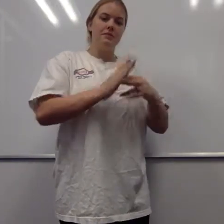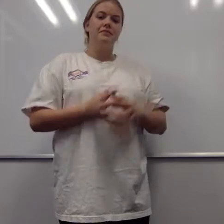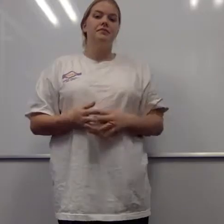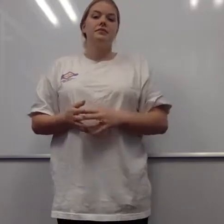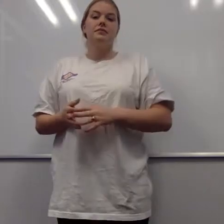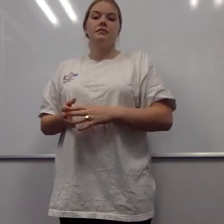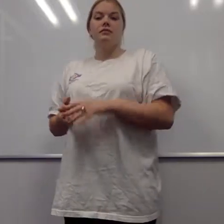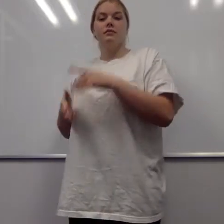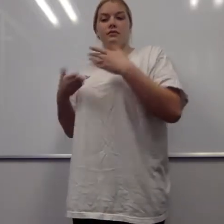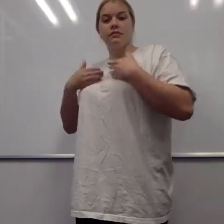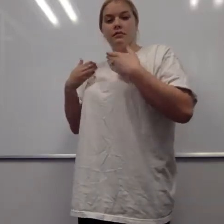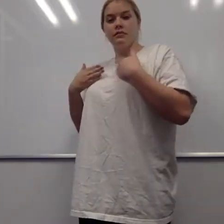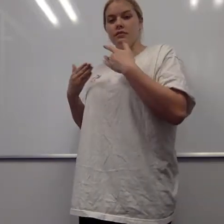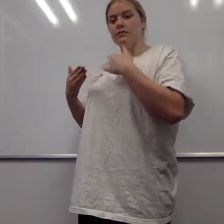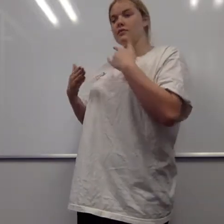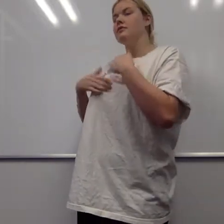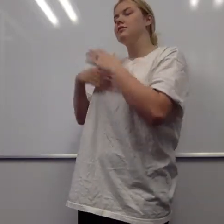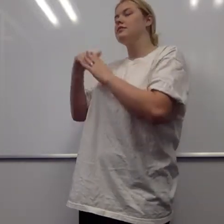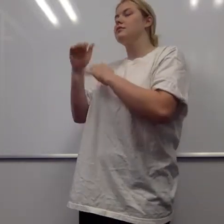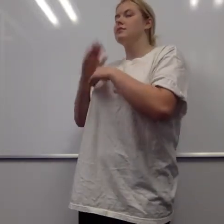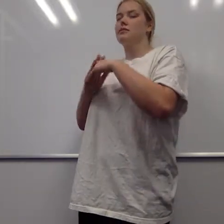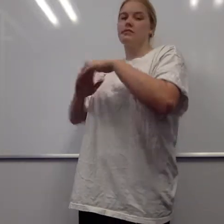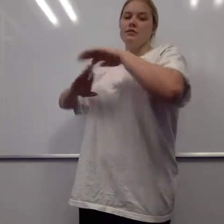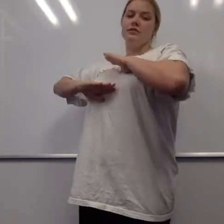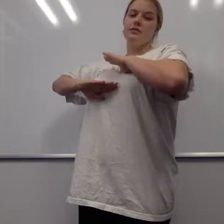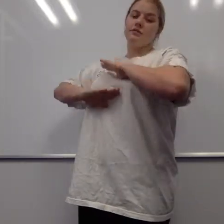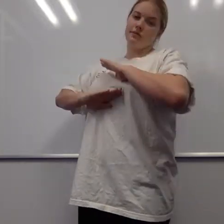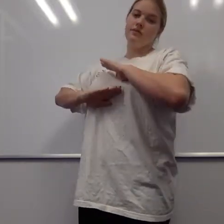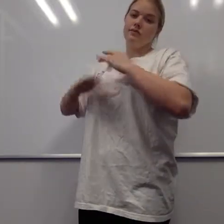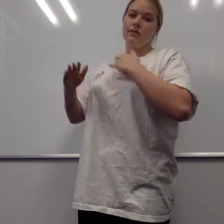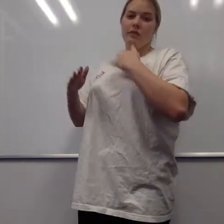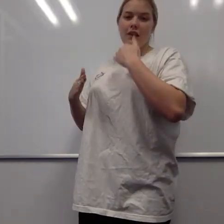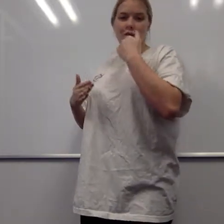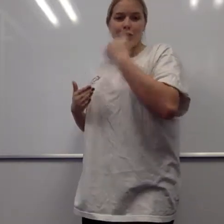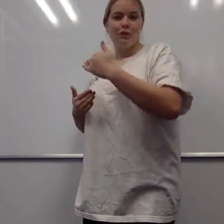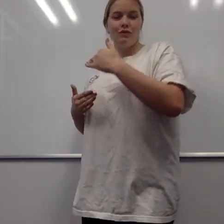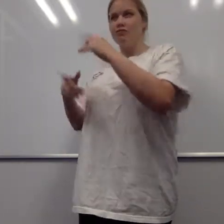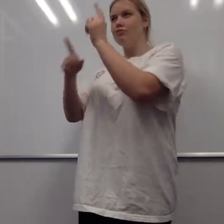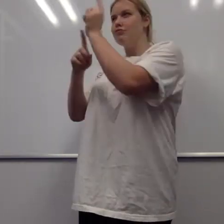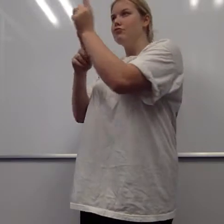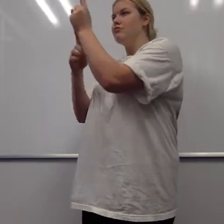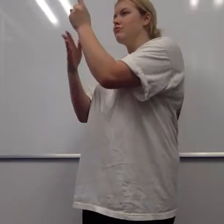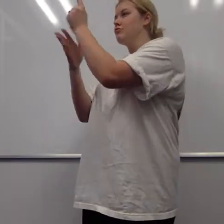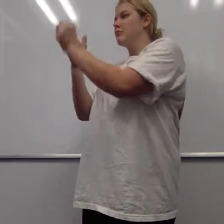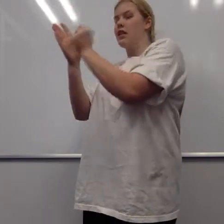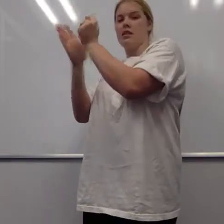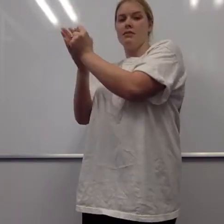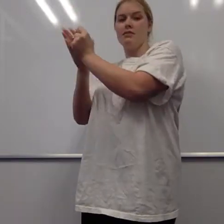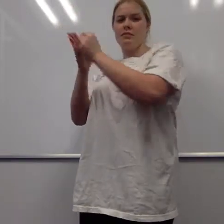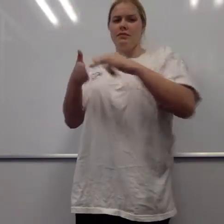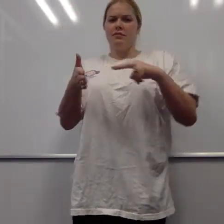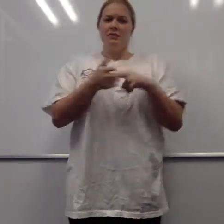a state of comfort and ease, feeling good in the moment. Meaning, though, is deeper. The